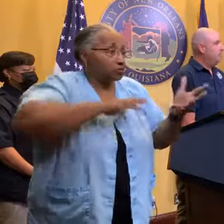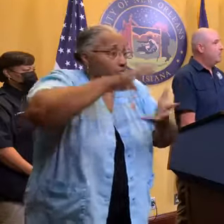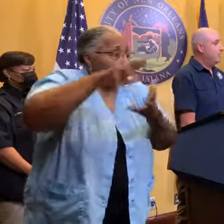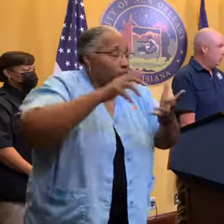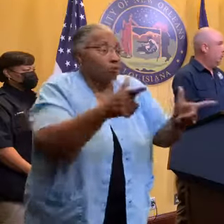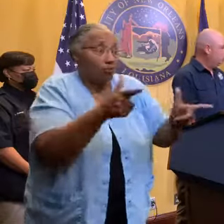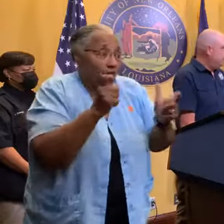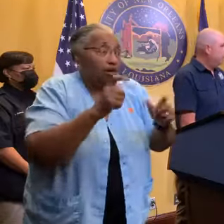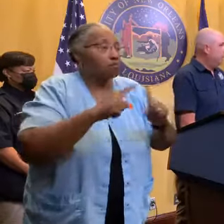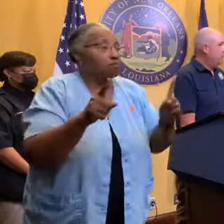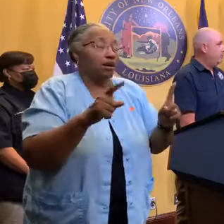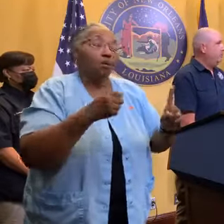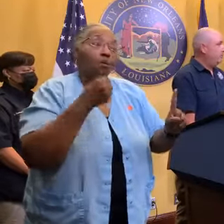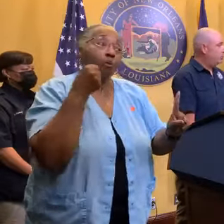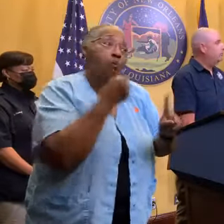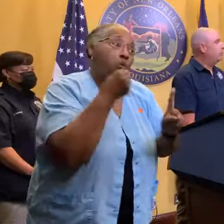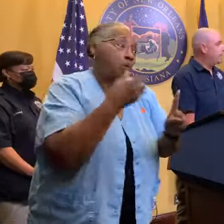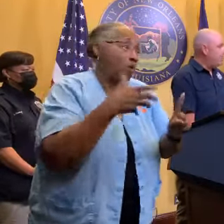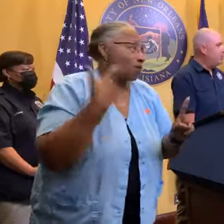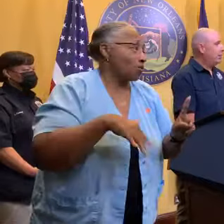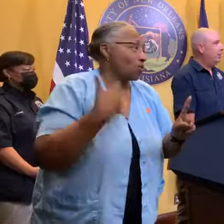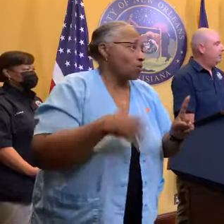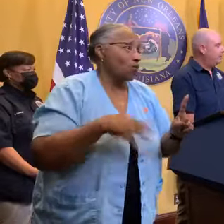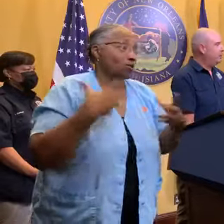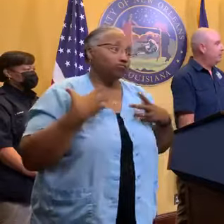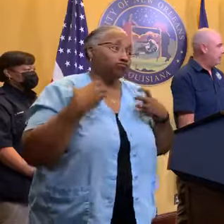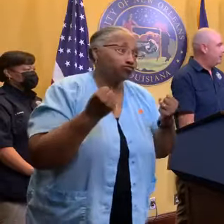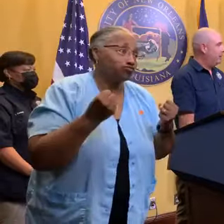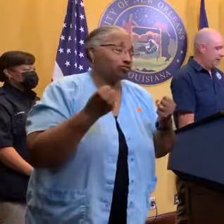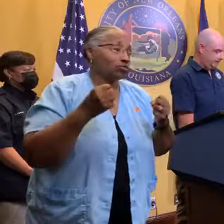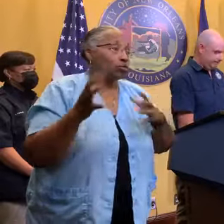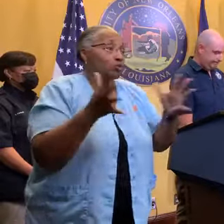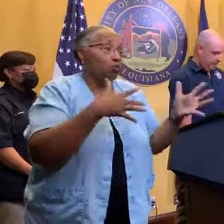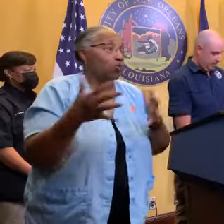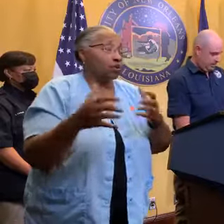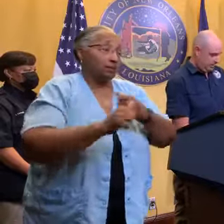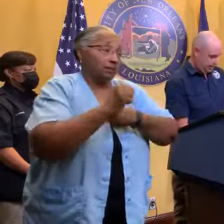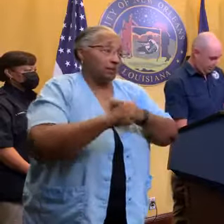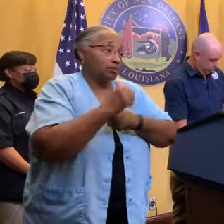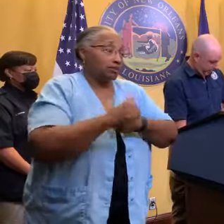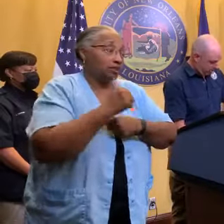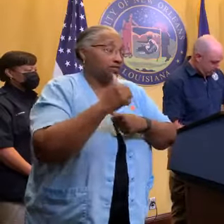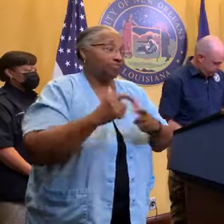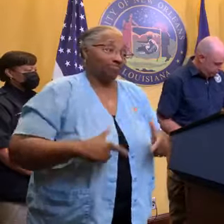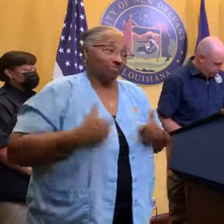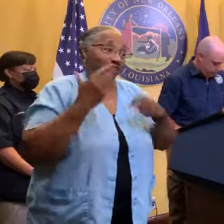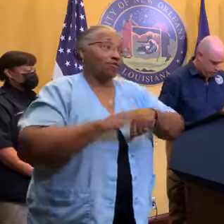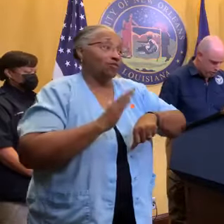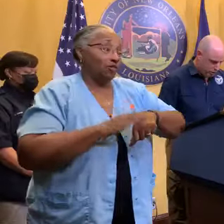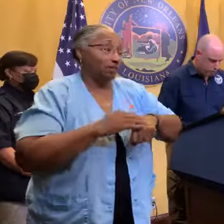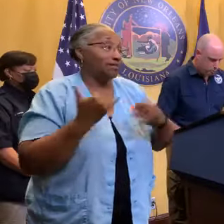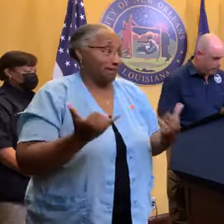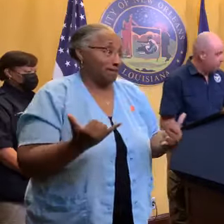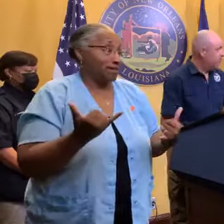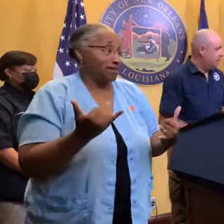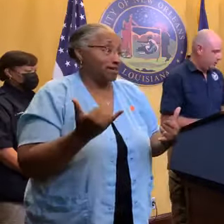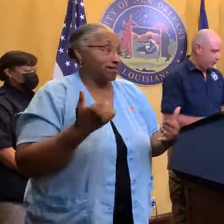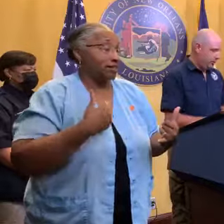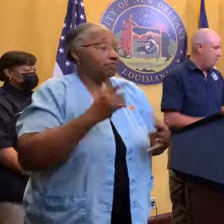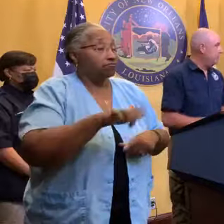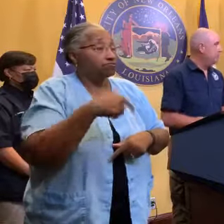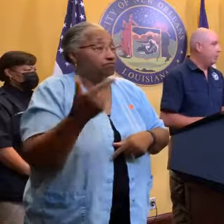be brutal. So these winds are damaging and potentially life-threatening. Right now, I'll turn it over to Ramsey